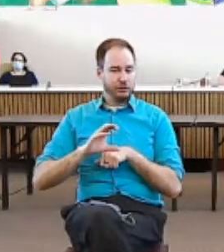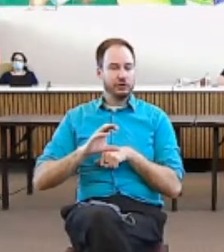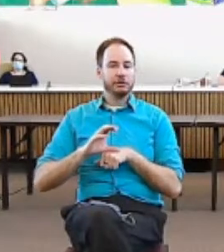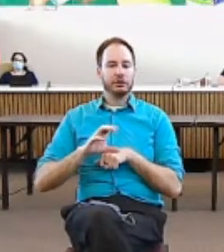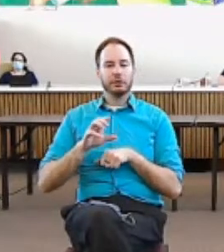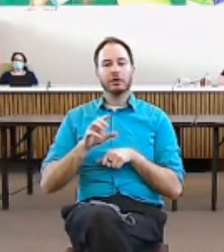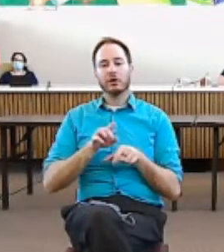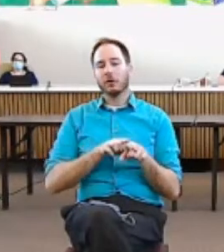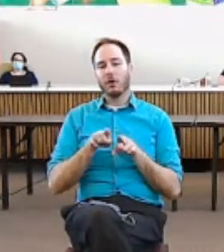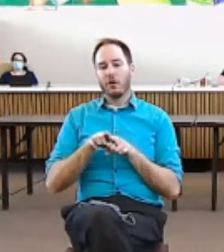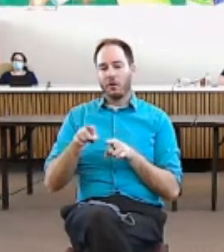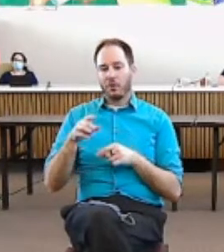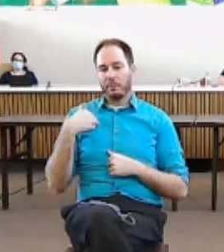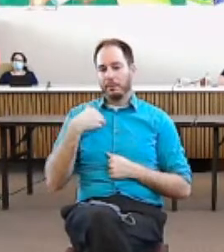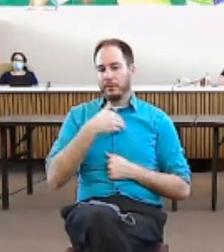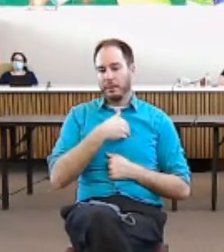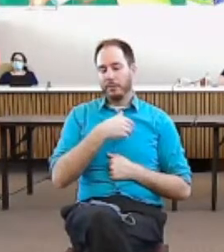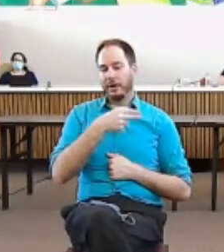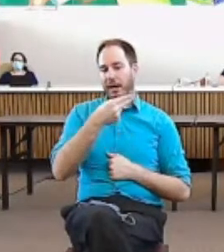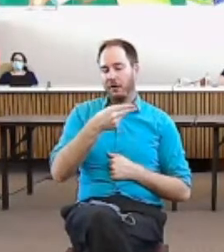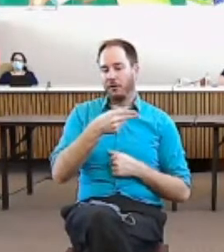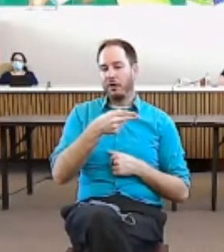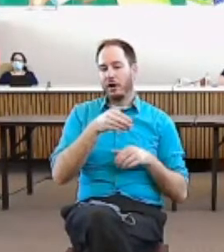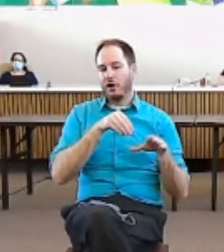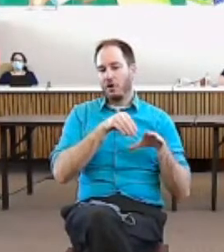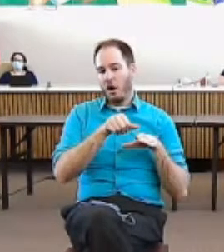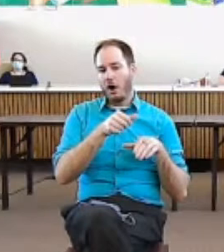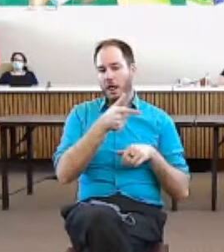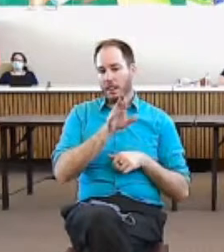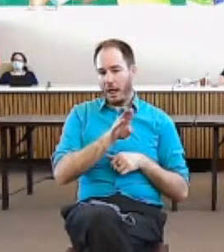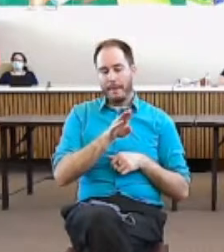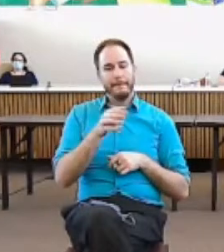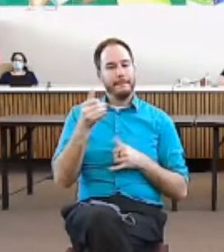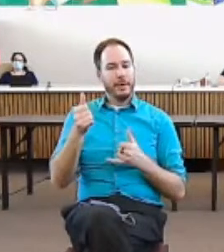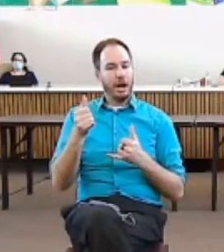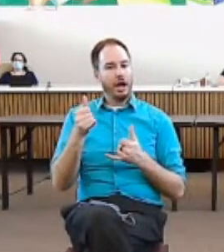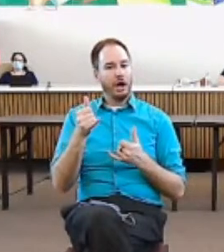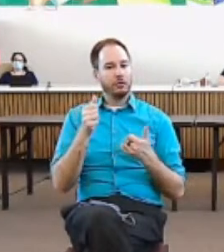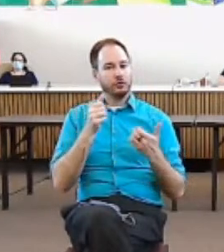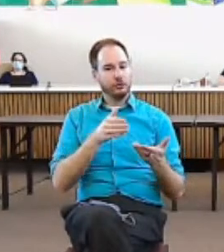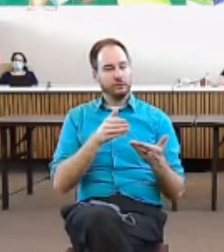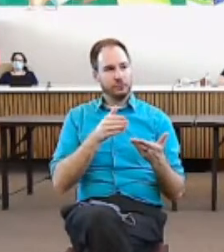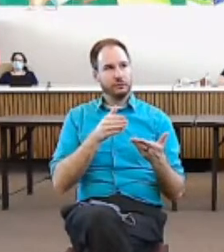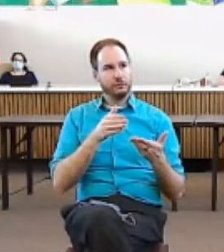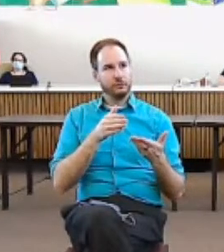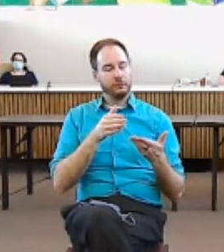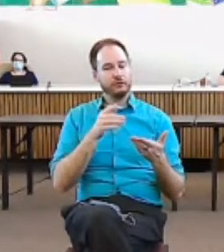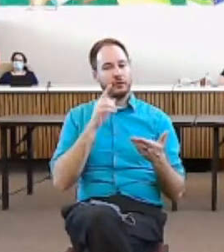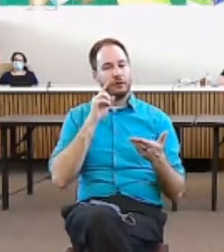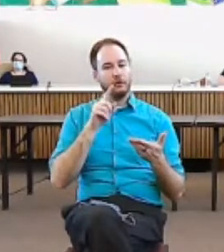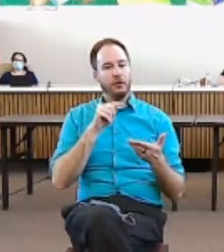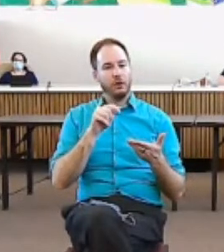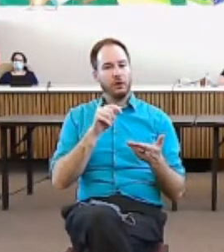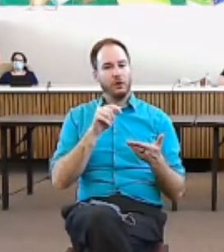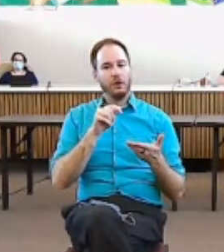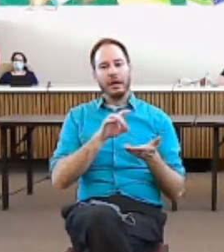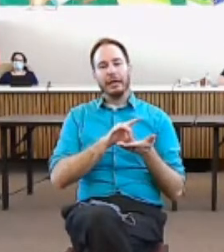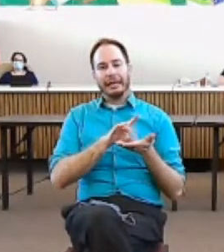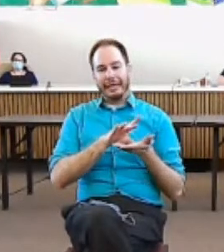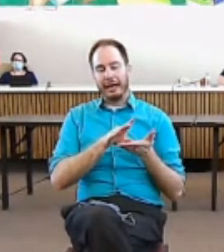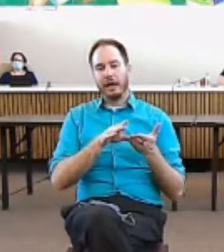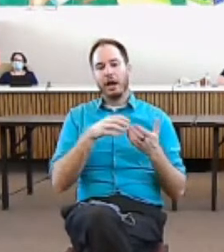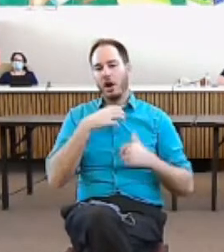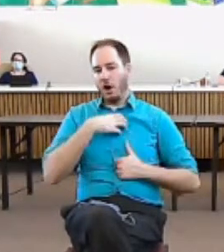is also a member of the Henrietta Garden Club. She's presently serving in the Kicking Hunger